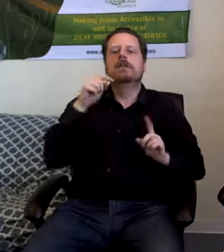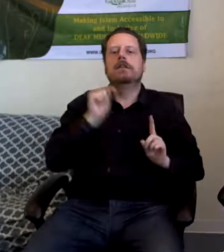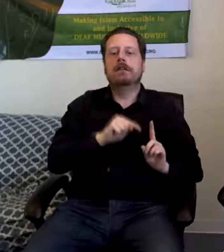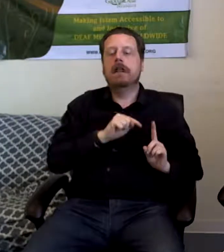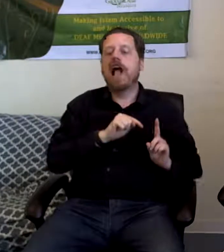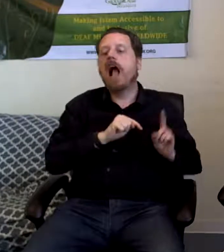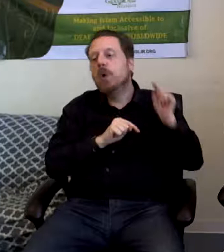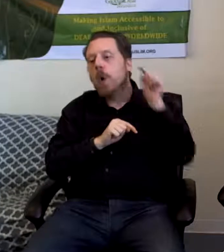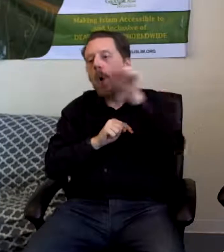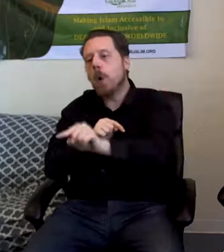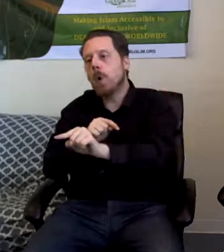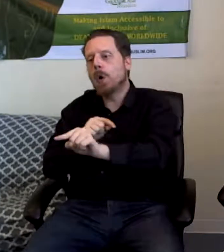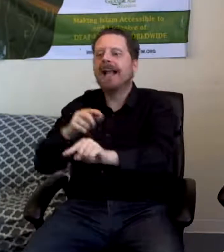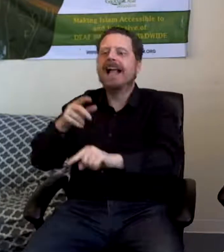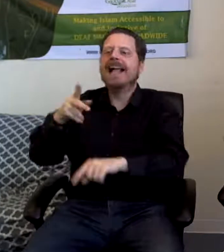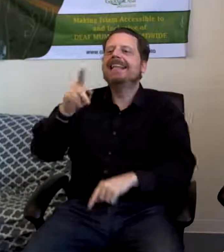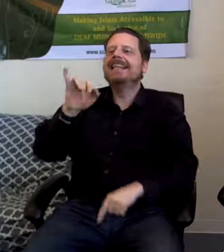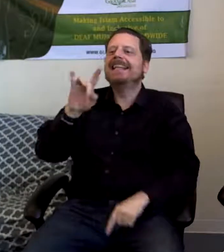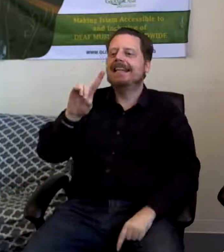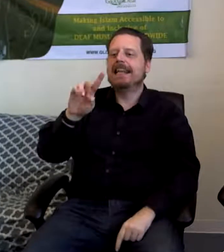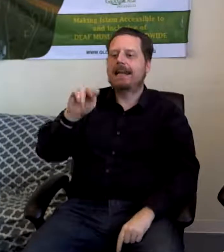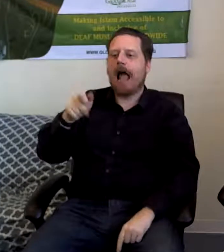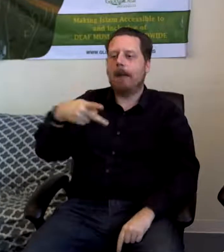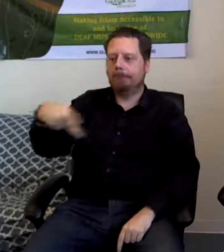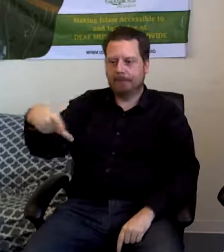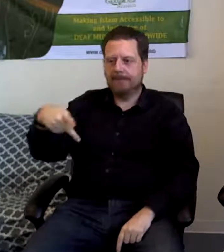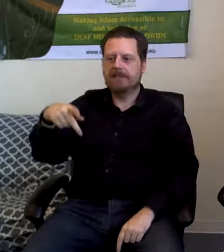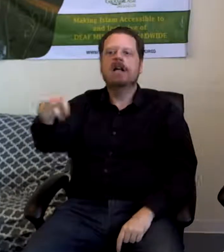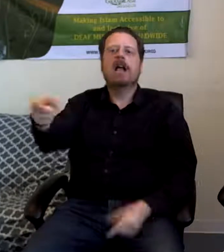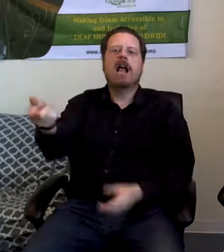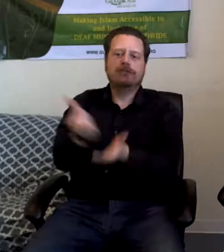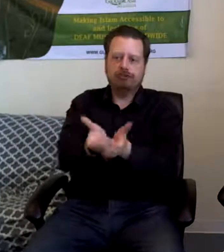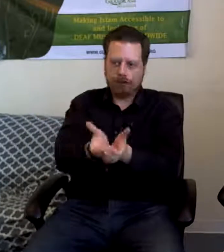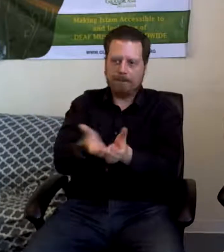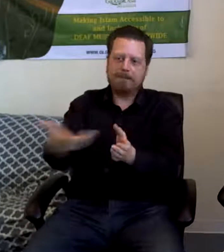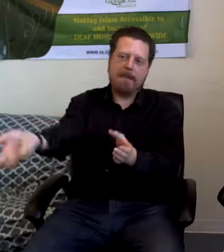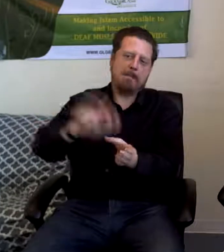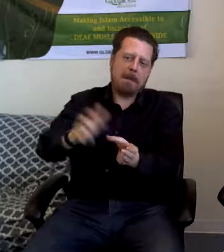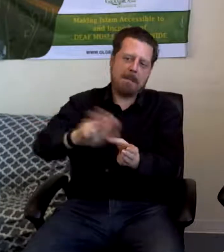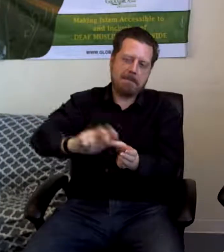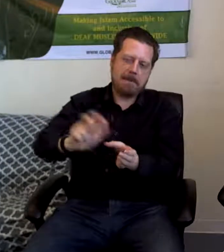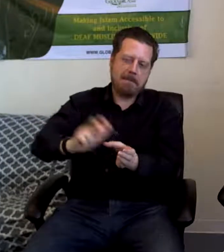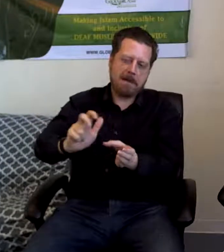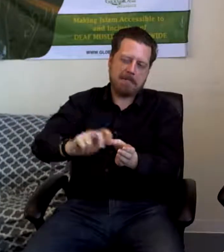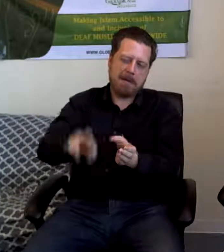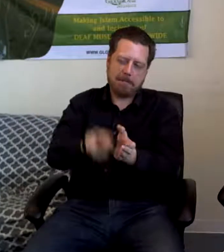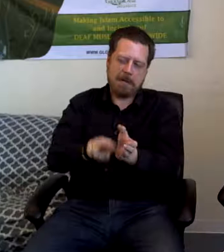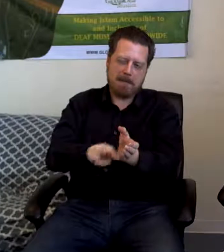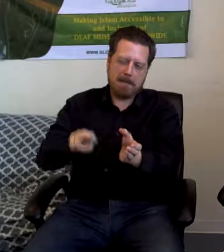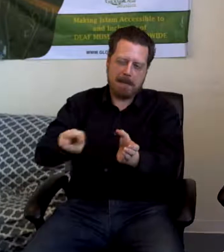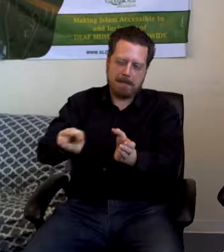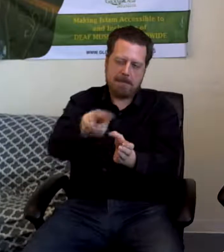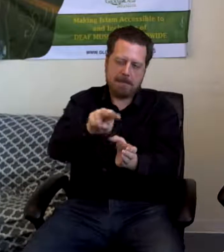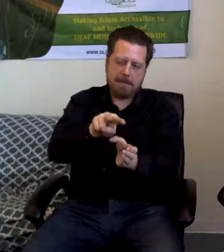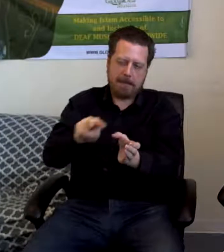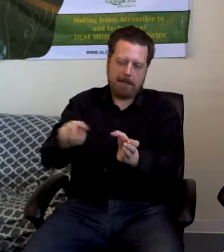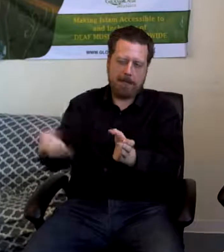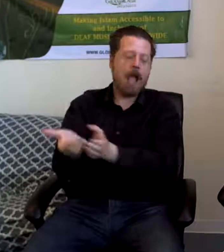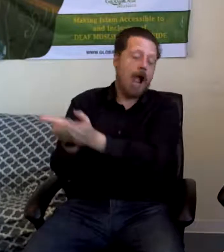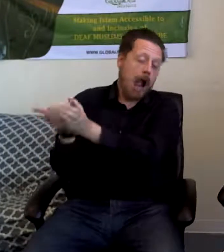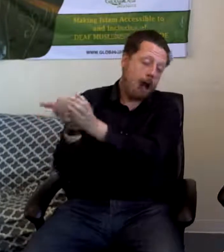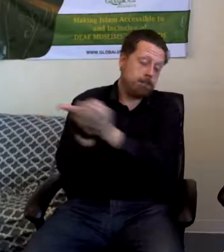to Africa, kidnap them, chain them into the ships, and bring them here to work in the